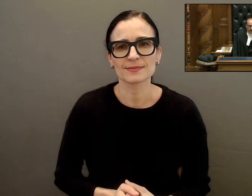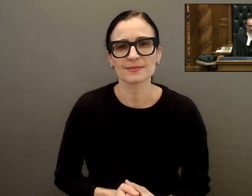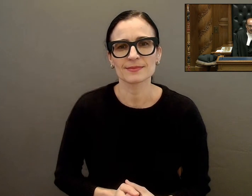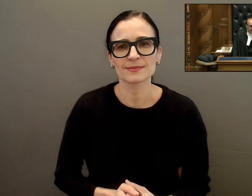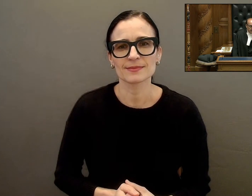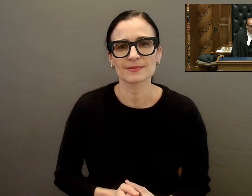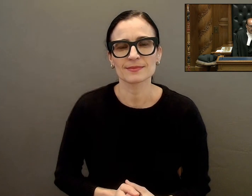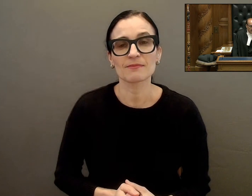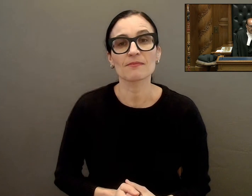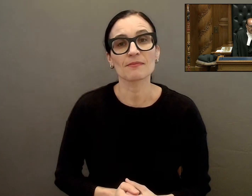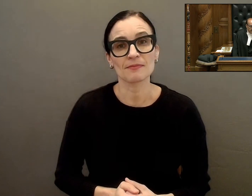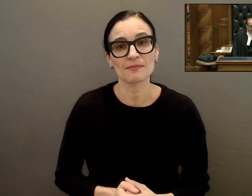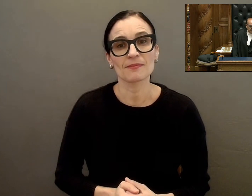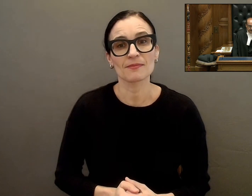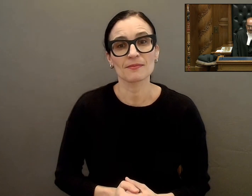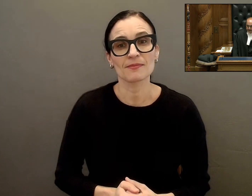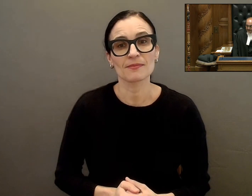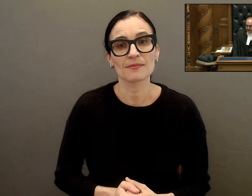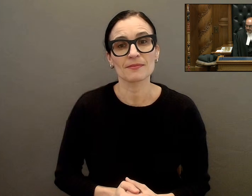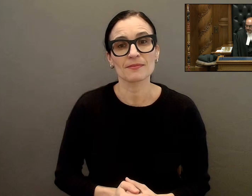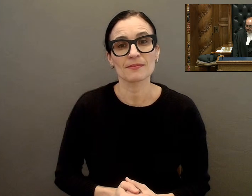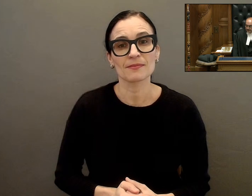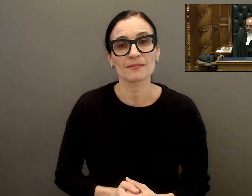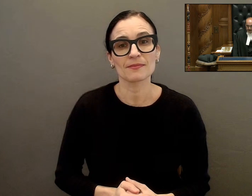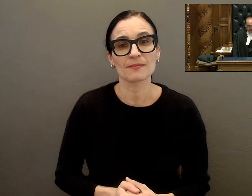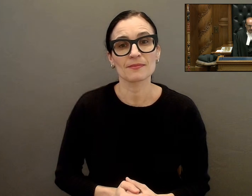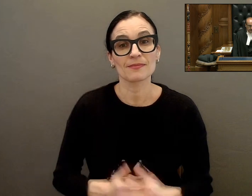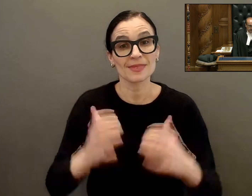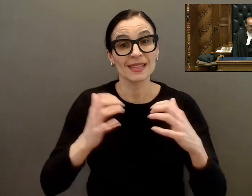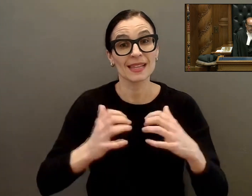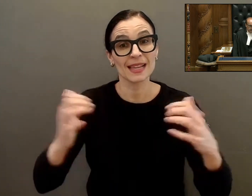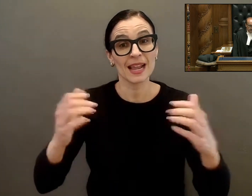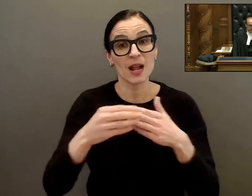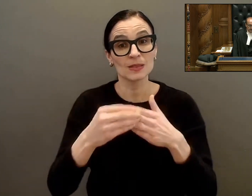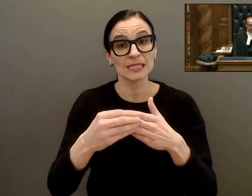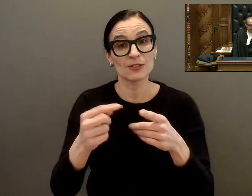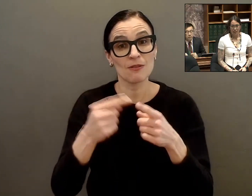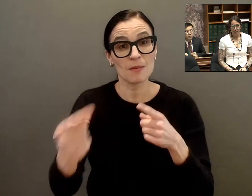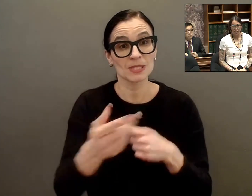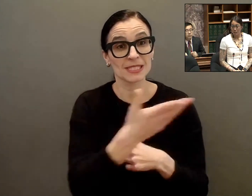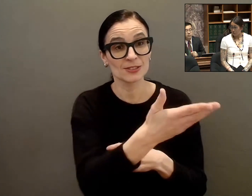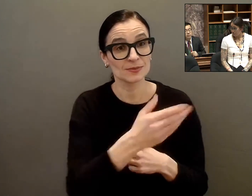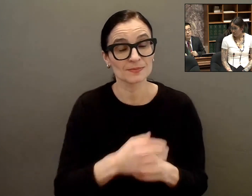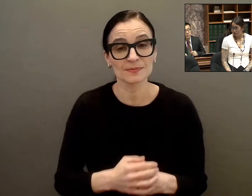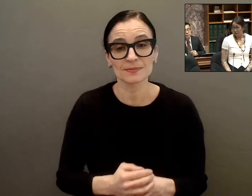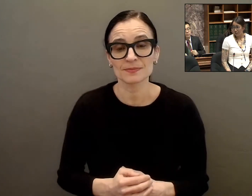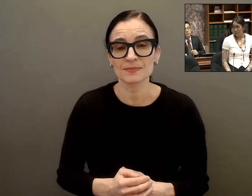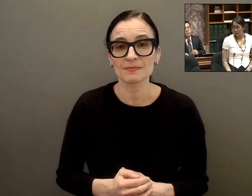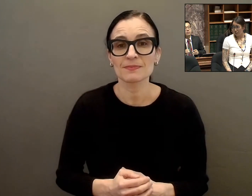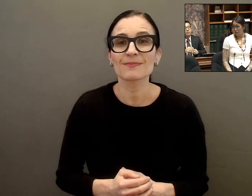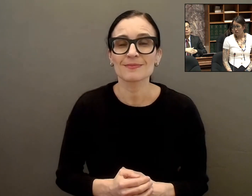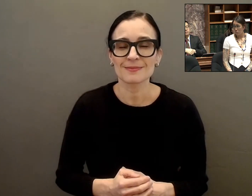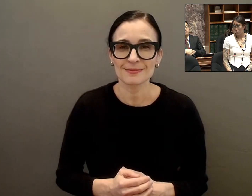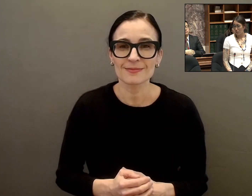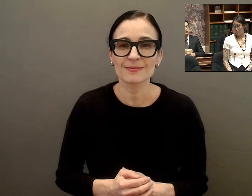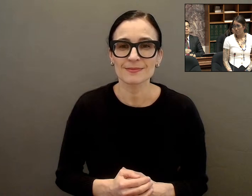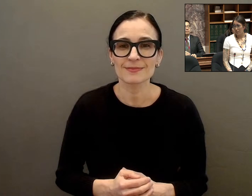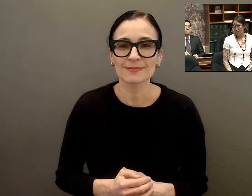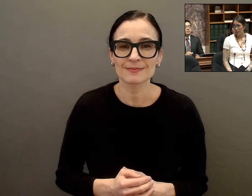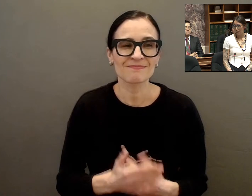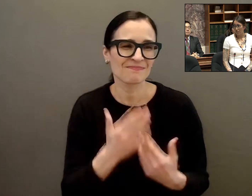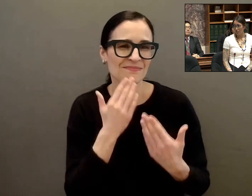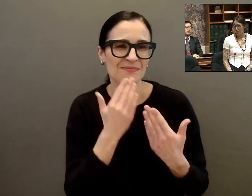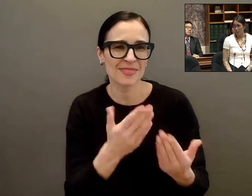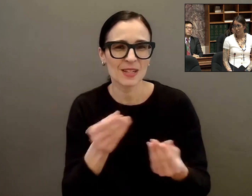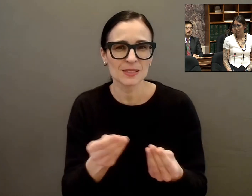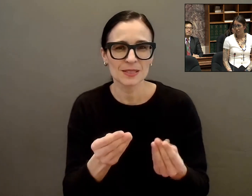House Leader of the Official Opposition. Thank you, Mr. Speaker. It is my pleasure today to welcome into